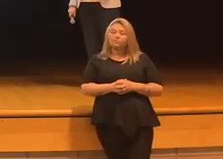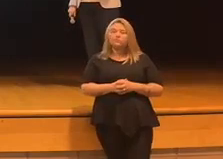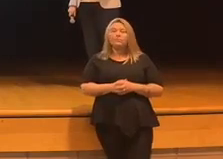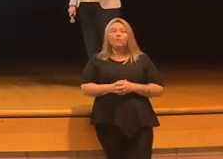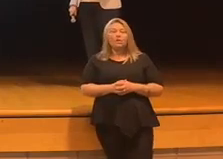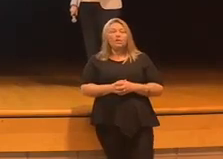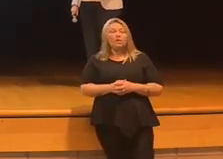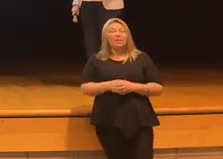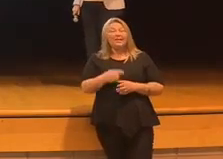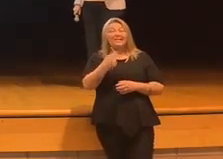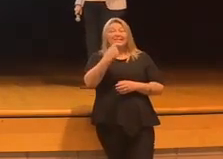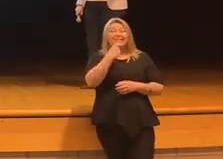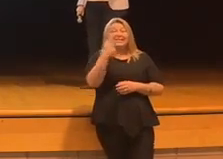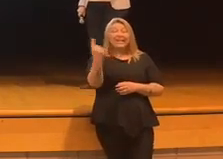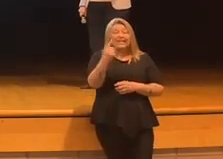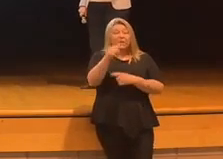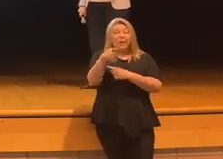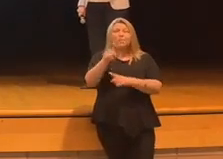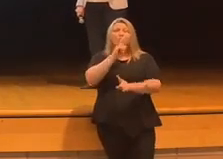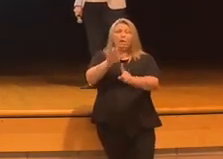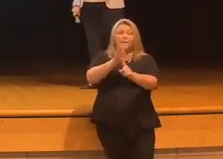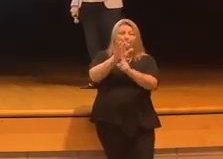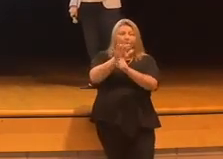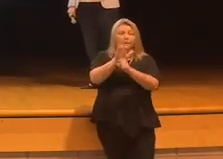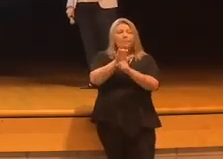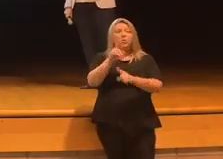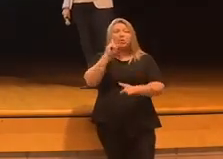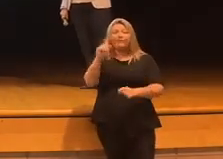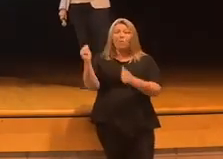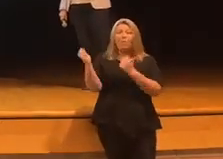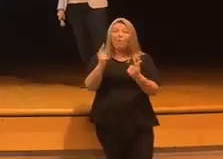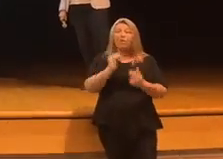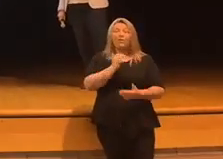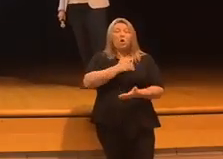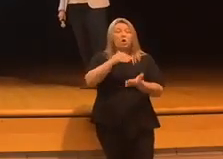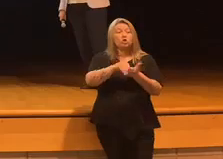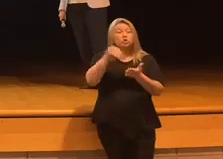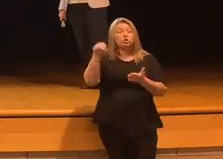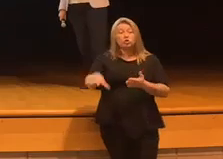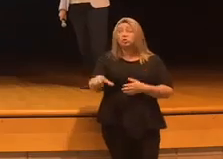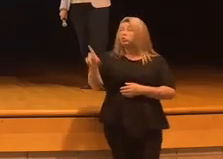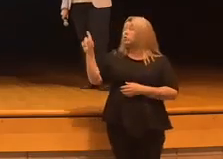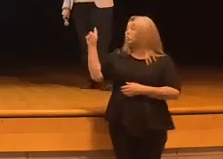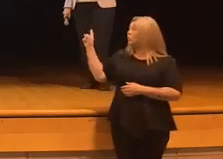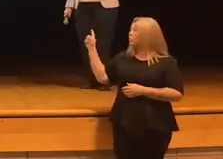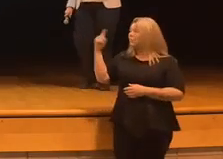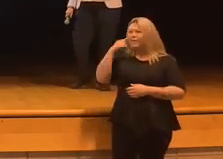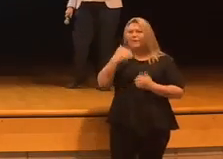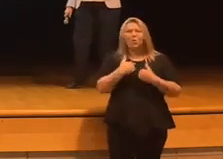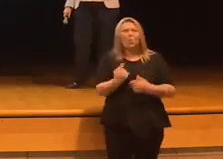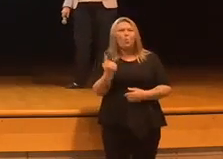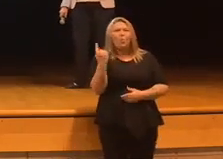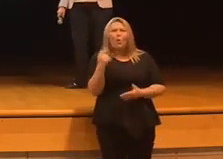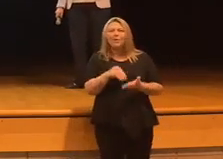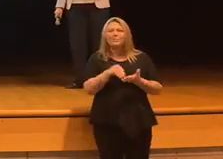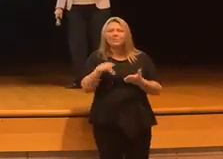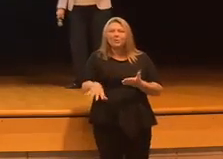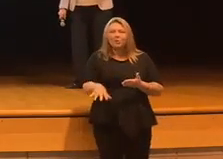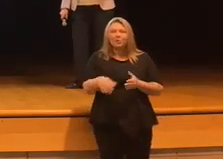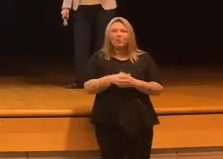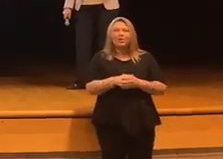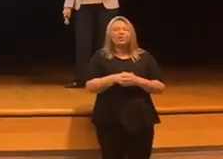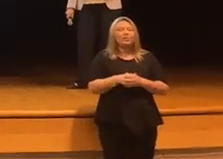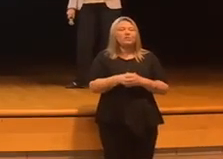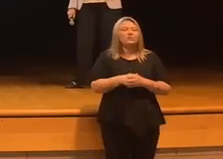All right, the Say Something app is one of the most popular apps among students. Okay, students in the building right now, we have one student here. Kids do not like